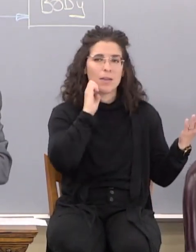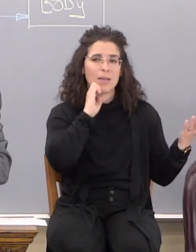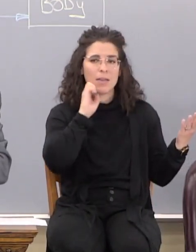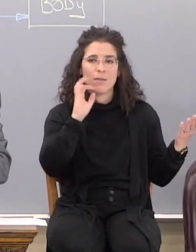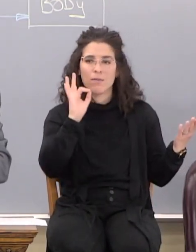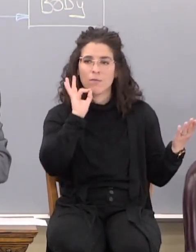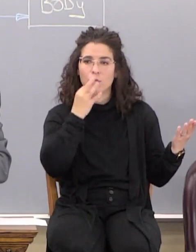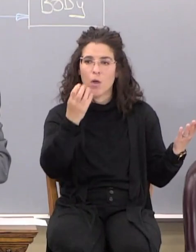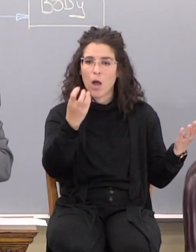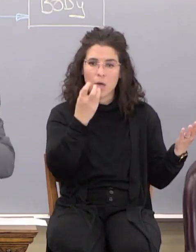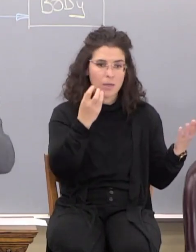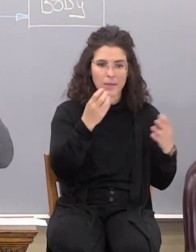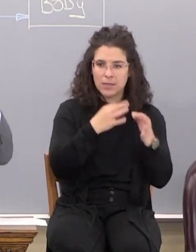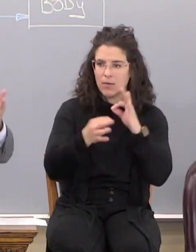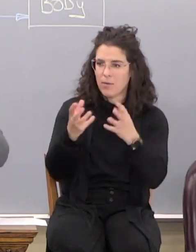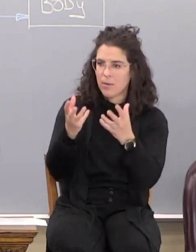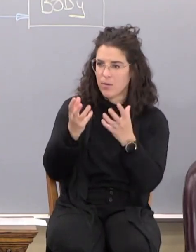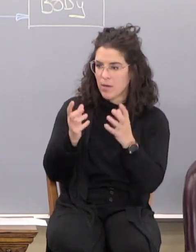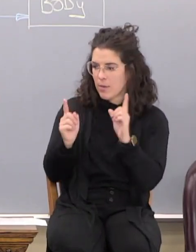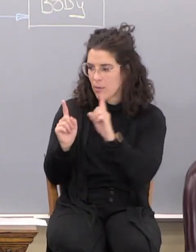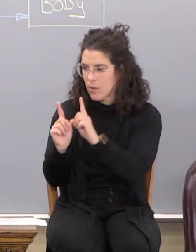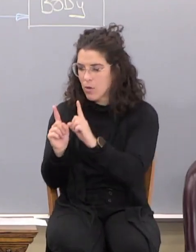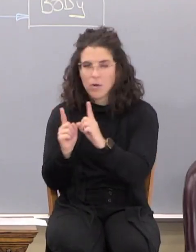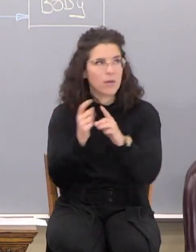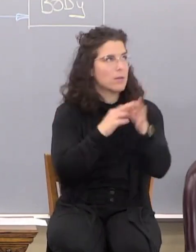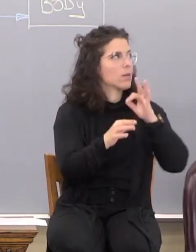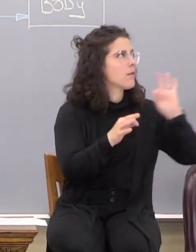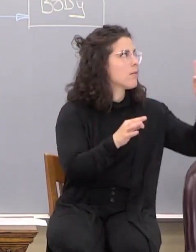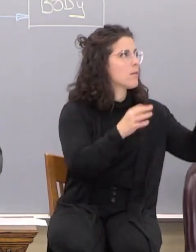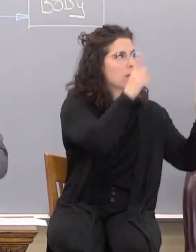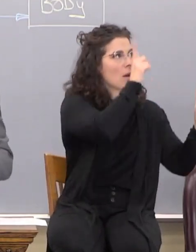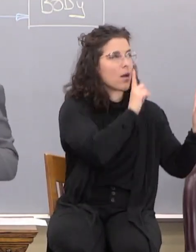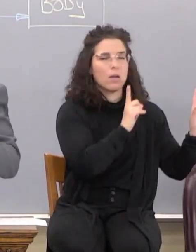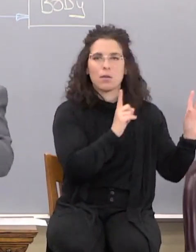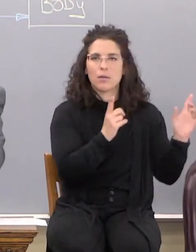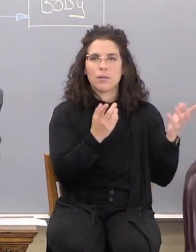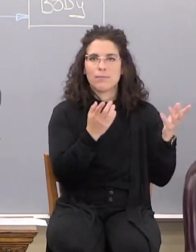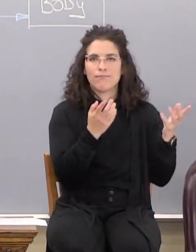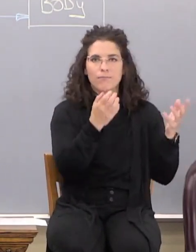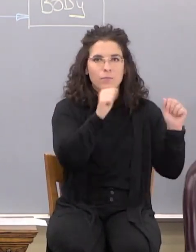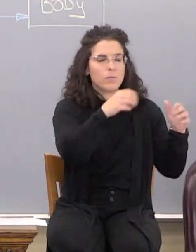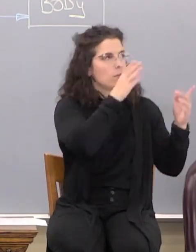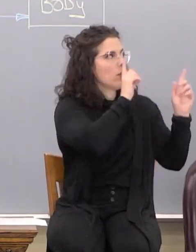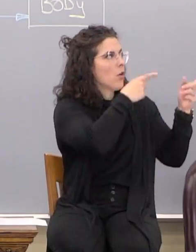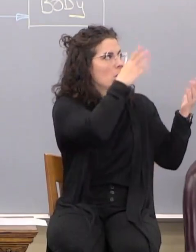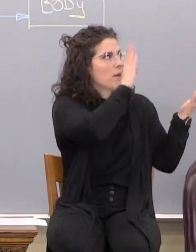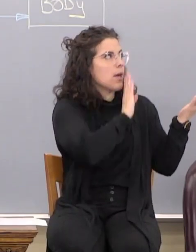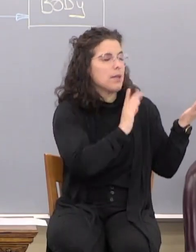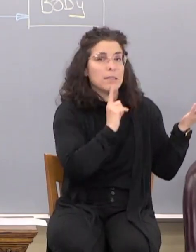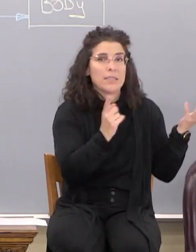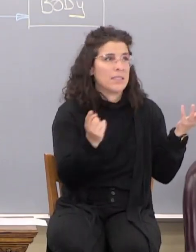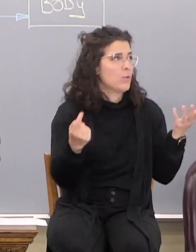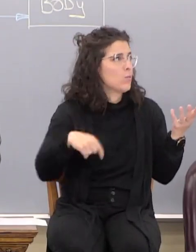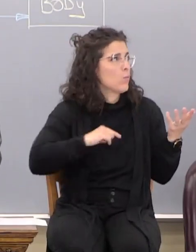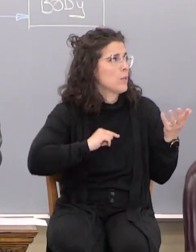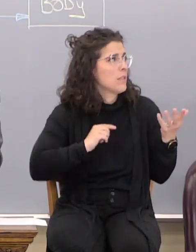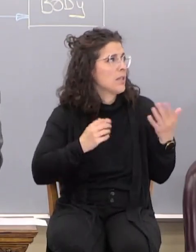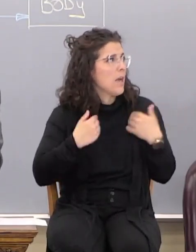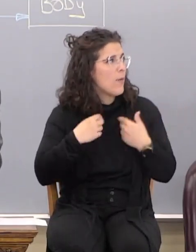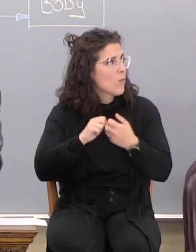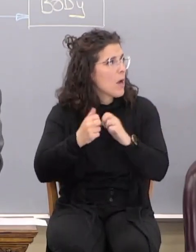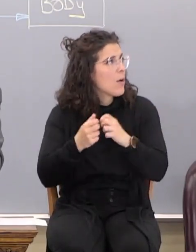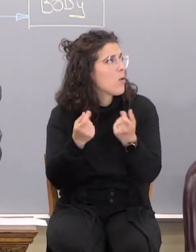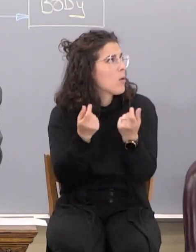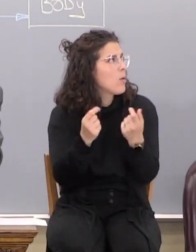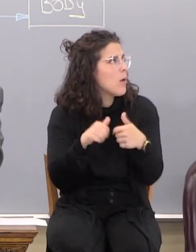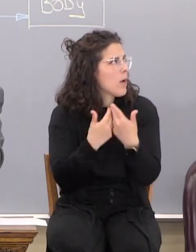taking it too, because he desired to be with her instead of God, he could have gone to God and said, Lord, we got a problem. What do